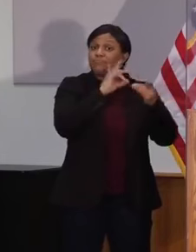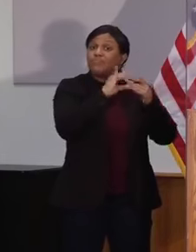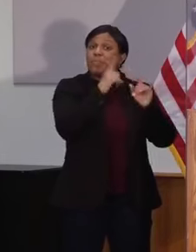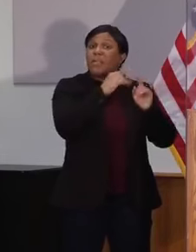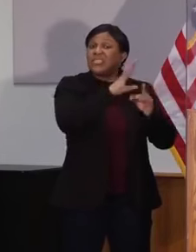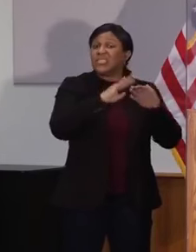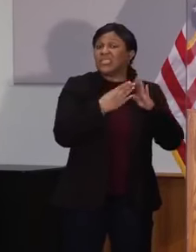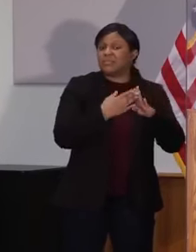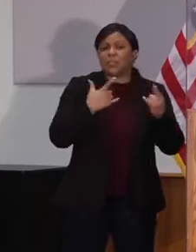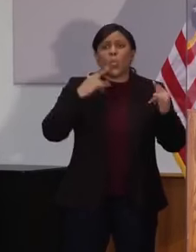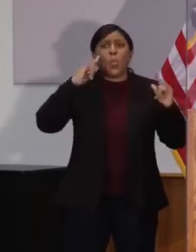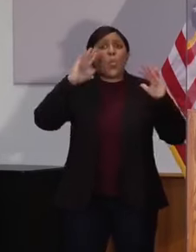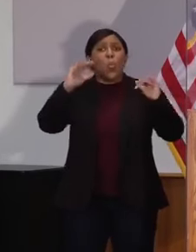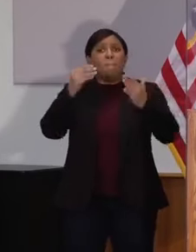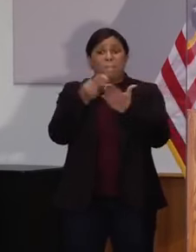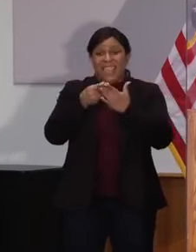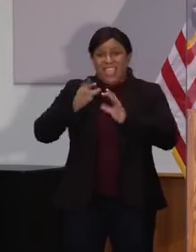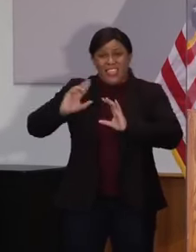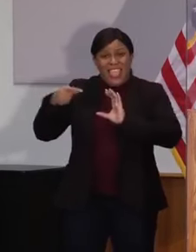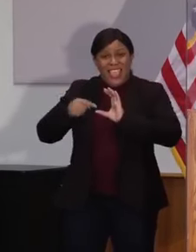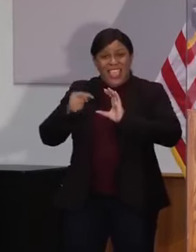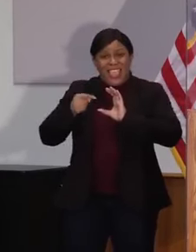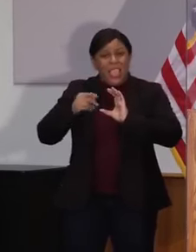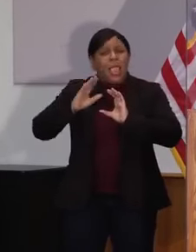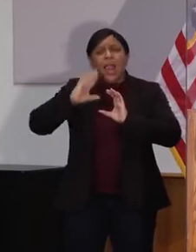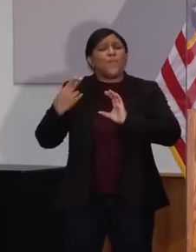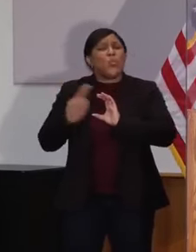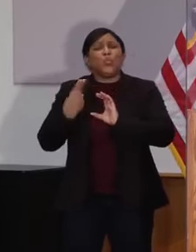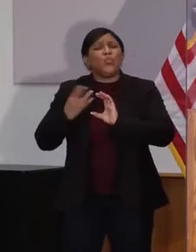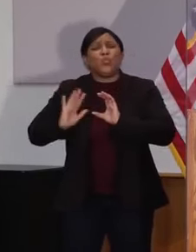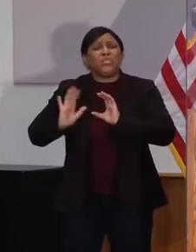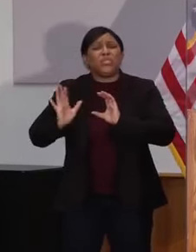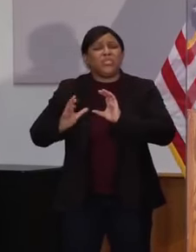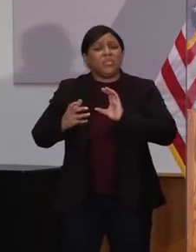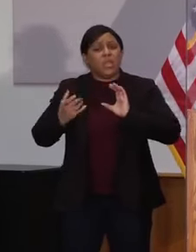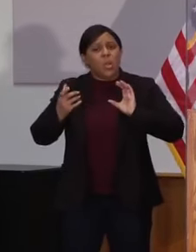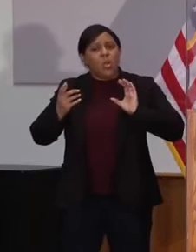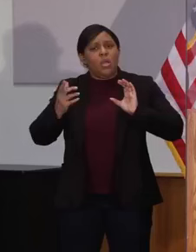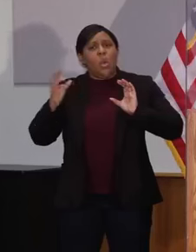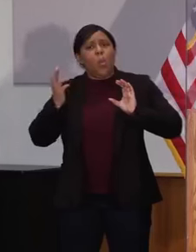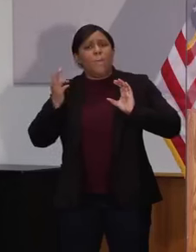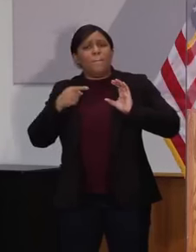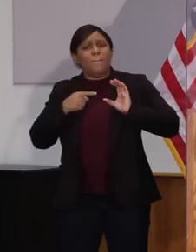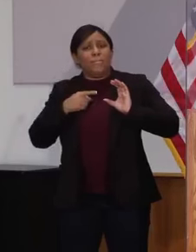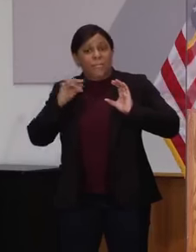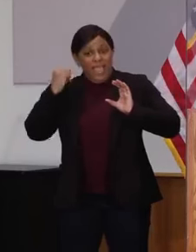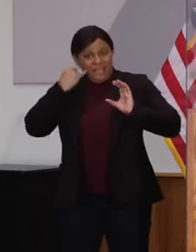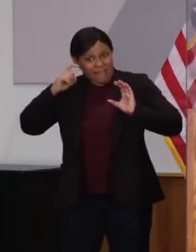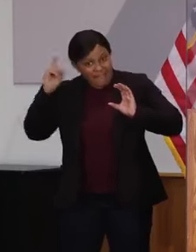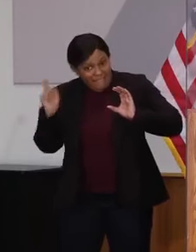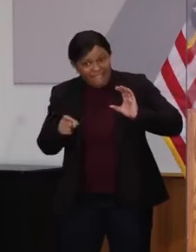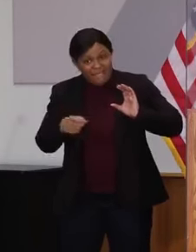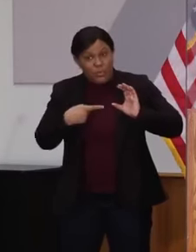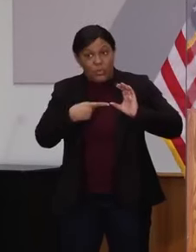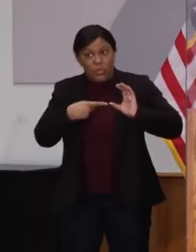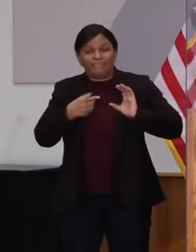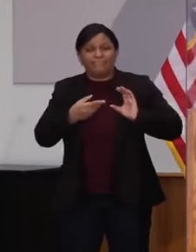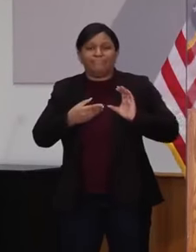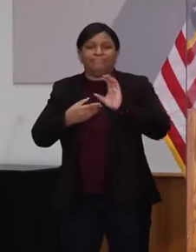If we don't have to do that, but we need to prepare, and we know we'll use some in preparation, but hopefully it's there. So, John, you want to talk about the 35?